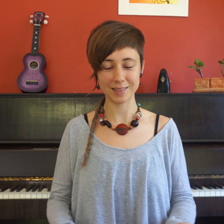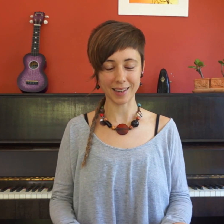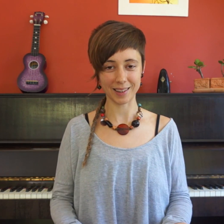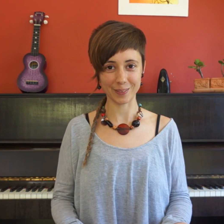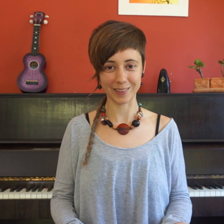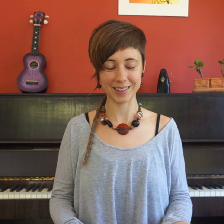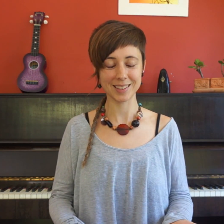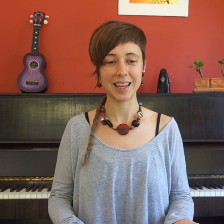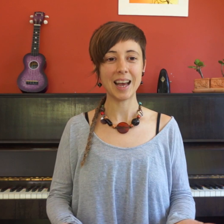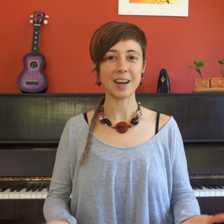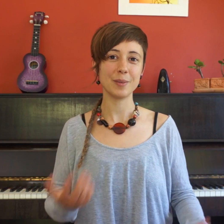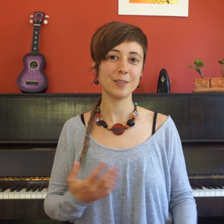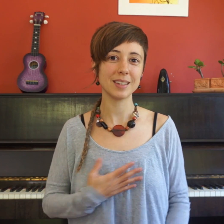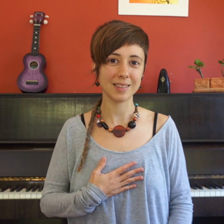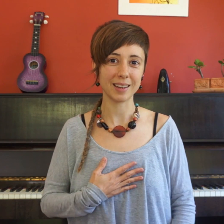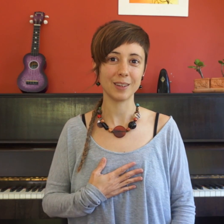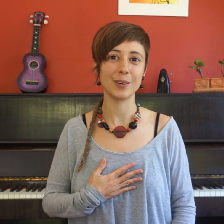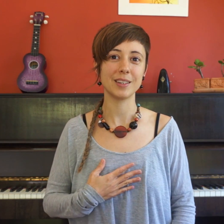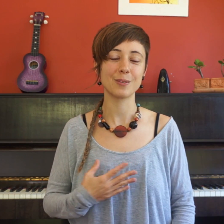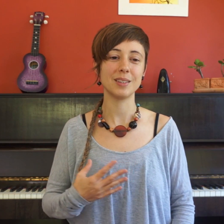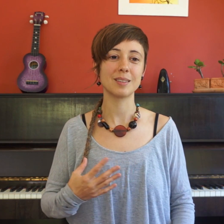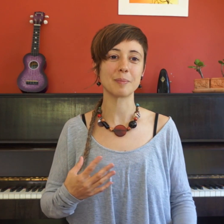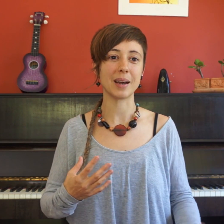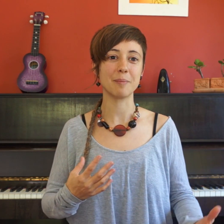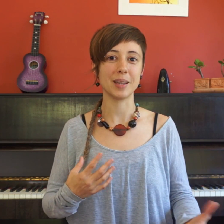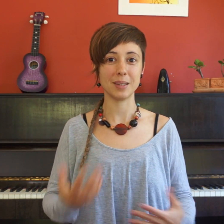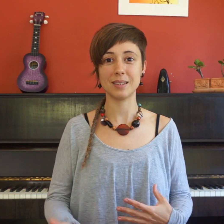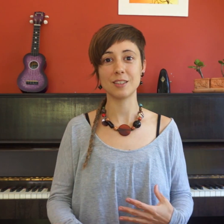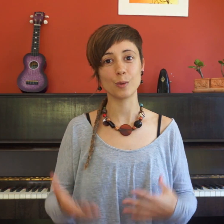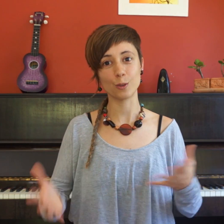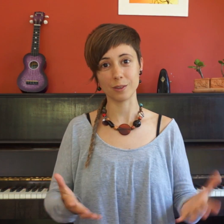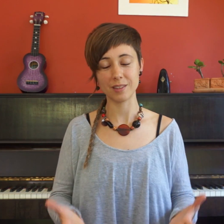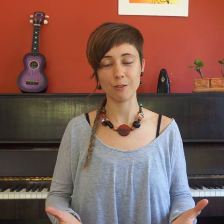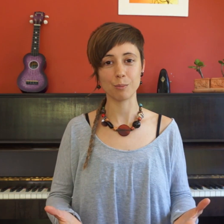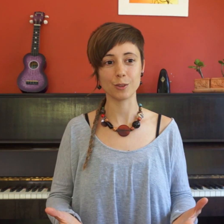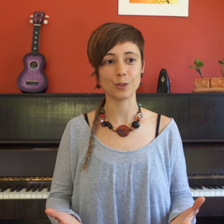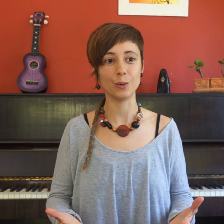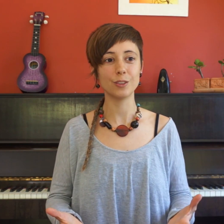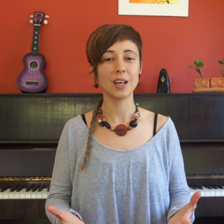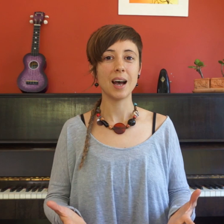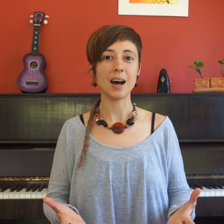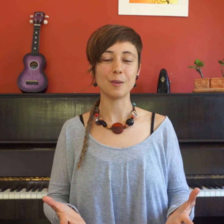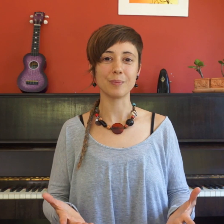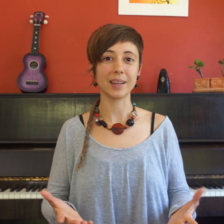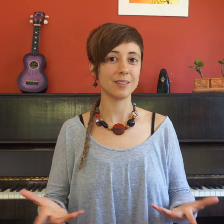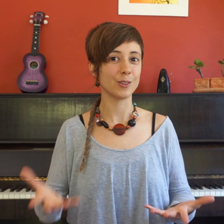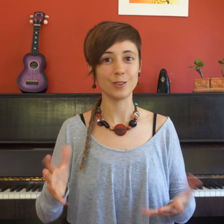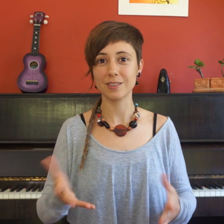sign language. I've been using sign language with my baby since she was around 7 months old. I guess you could